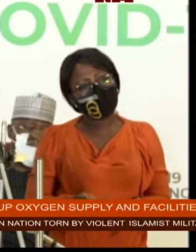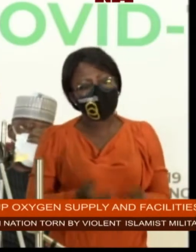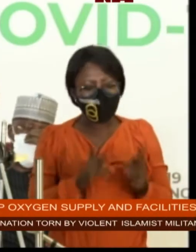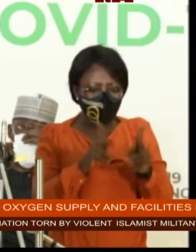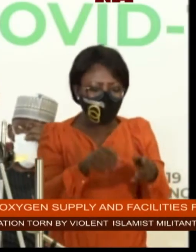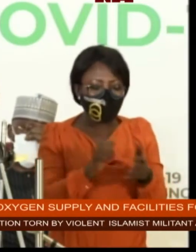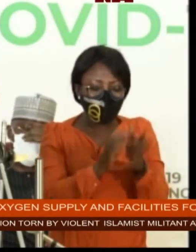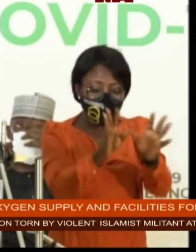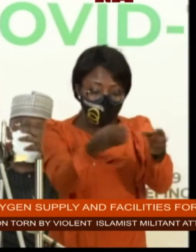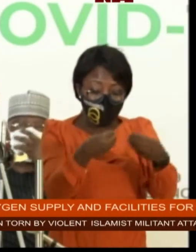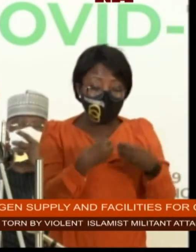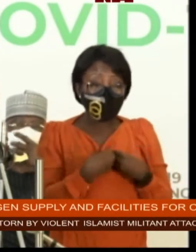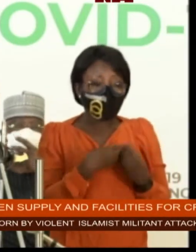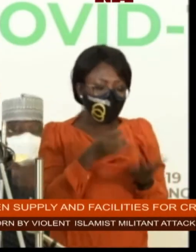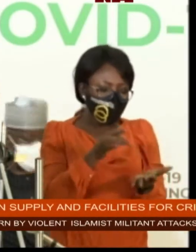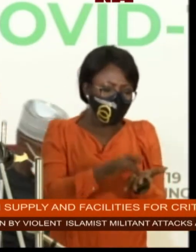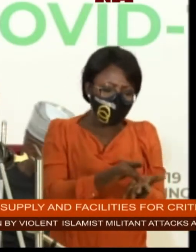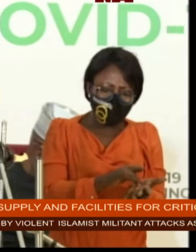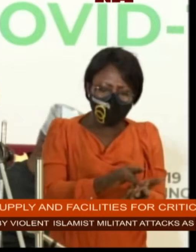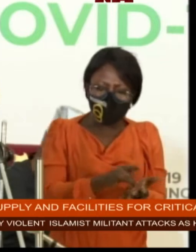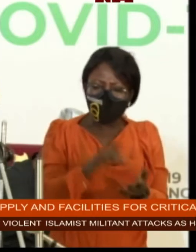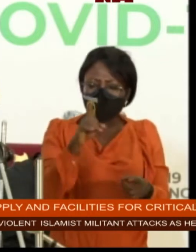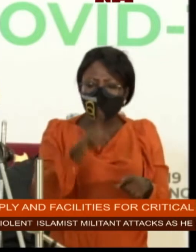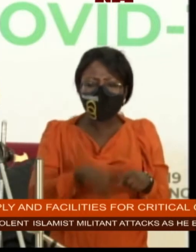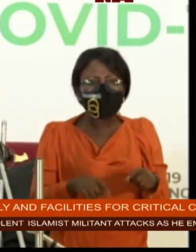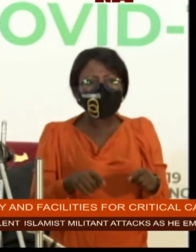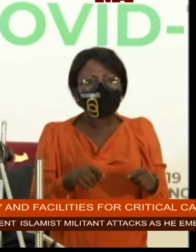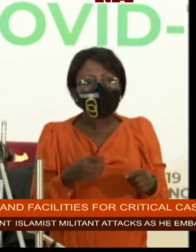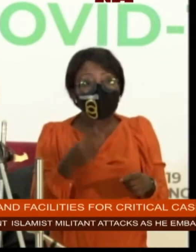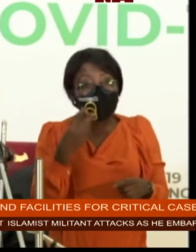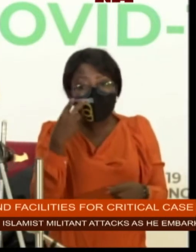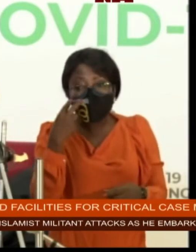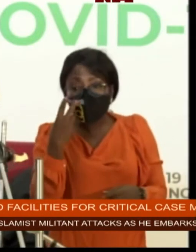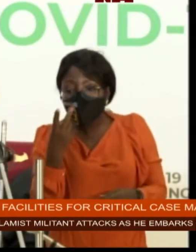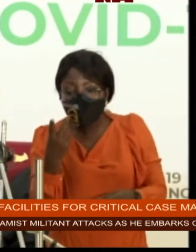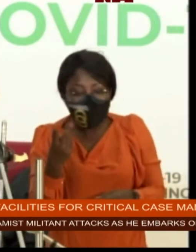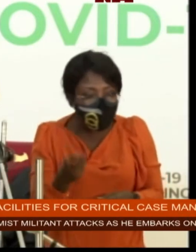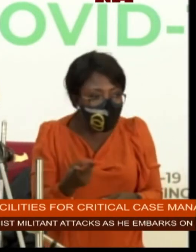the prescription, you cannot even confirm